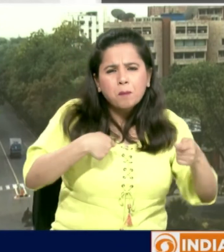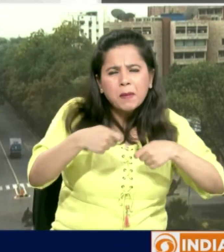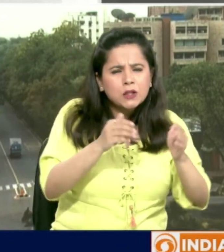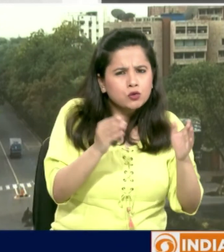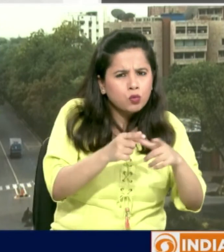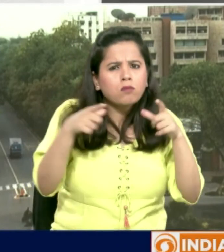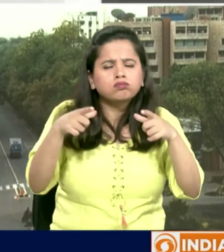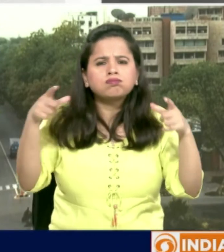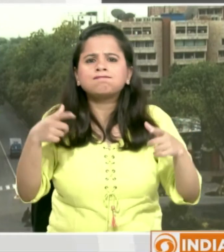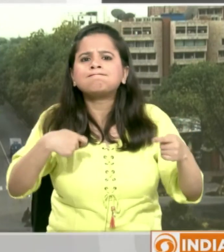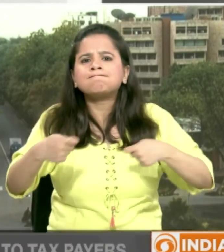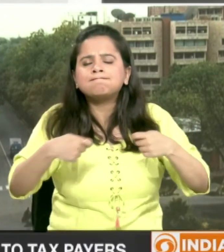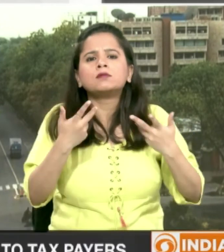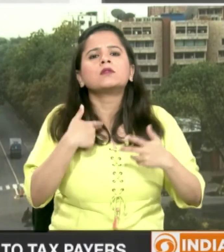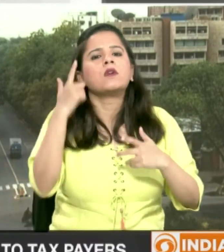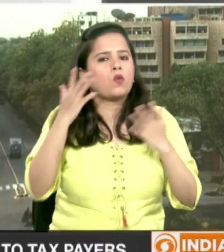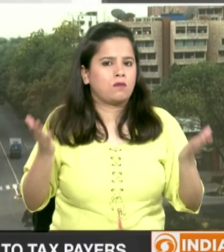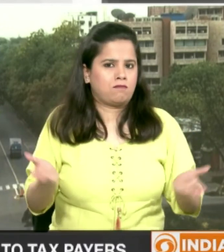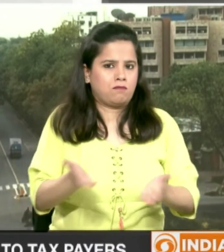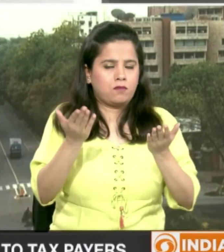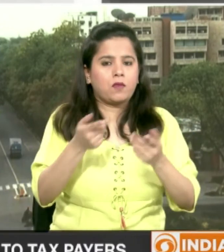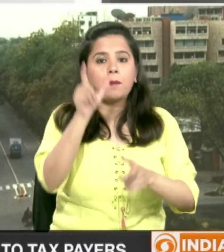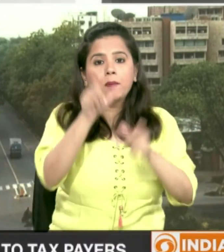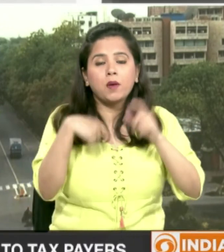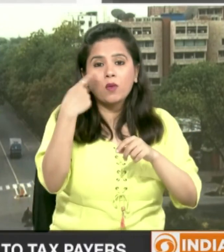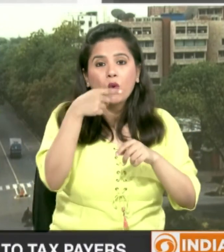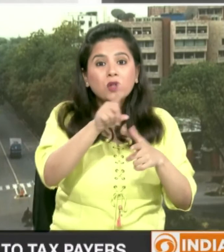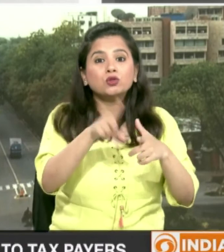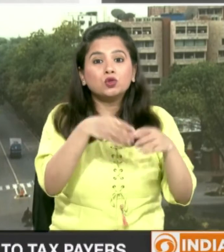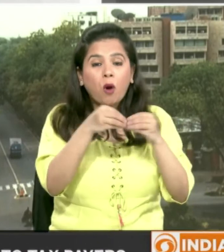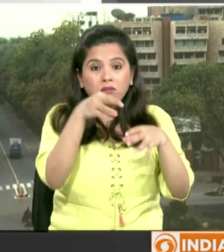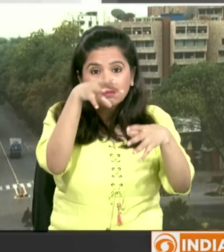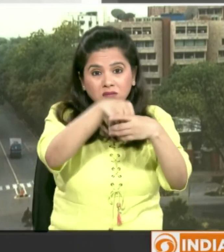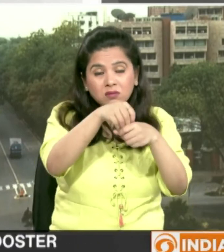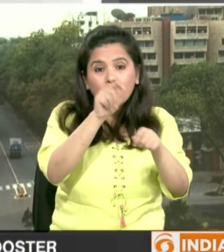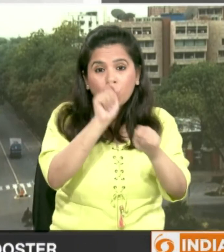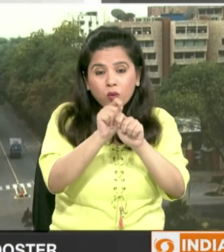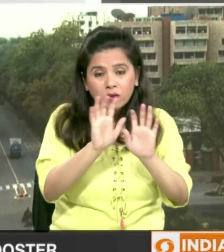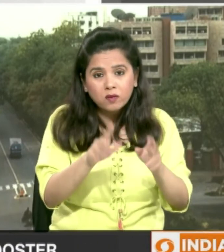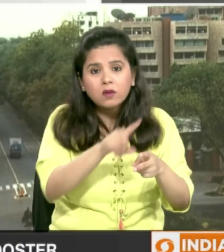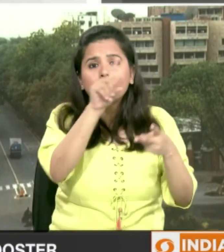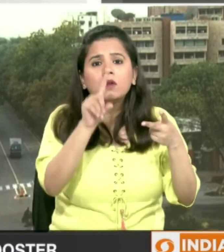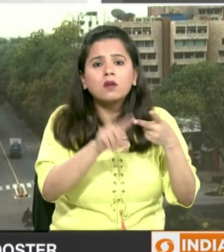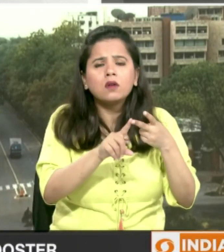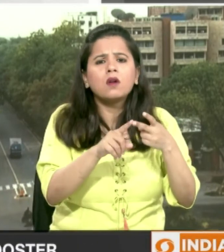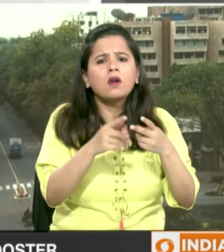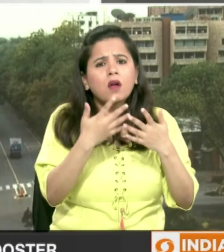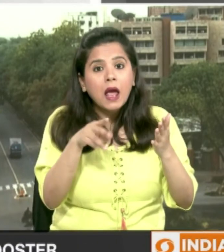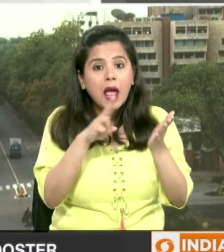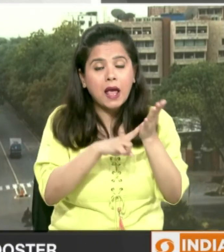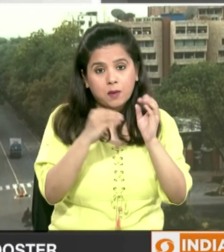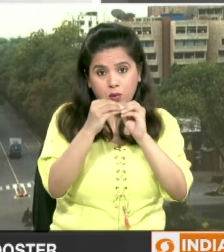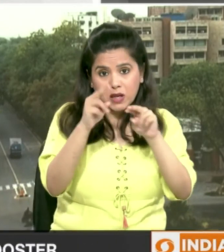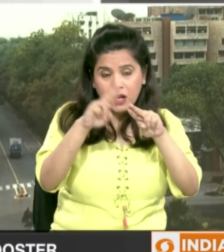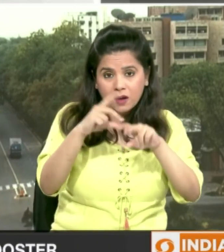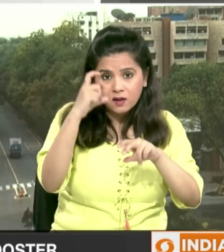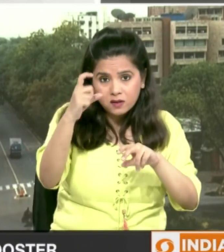relate to the Employees Provident Fund. 2 relate to the NBFCs,